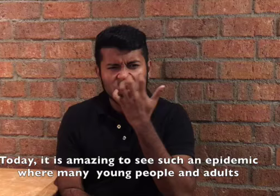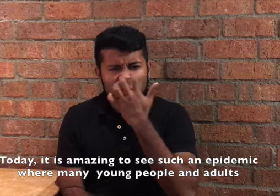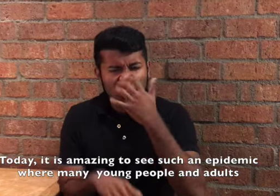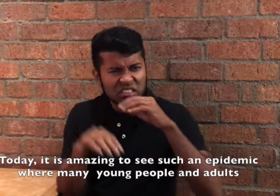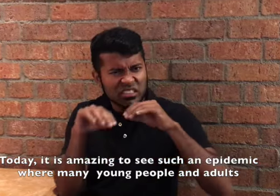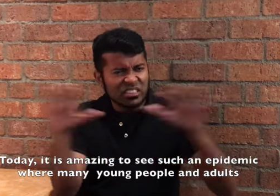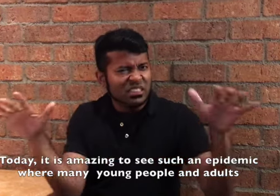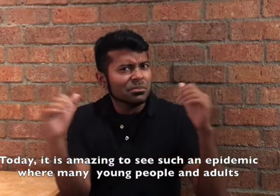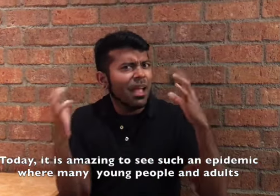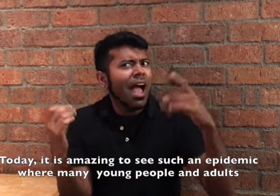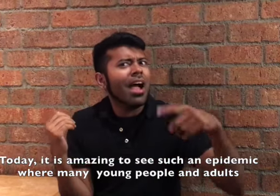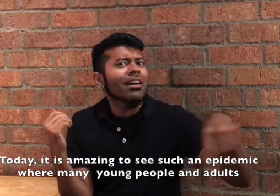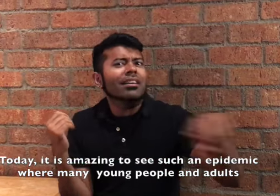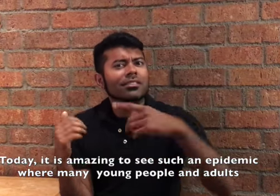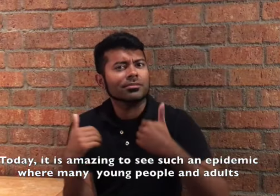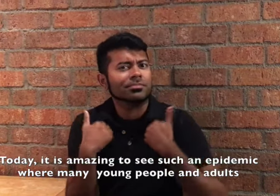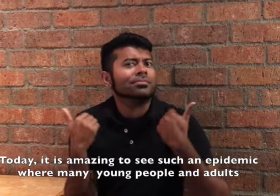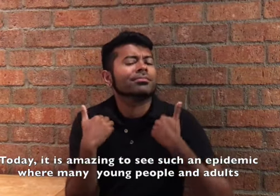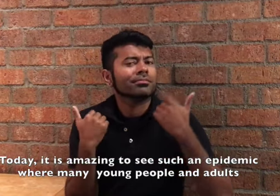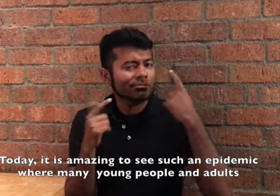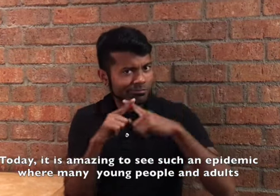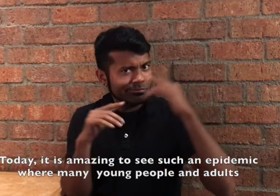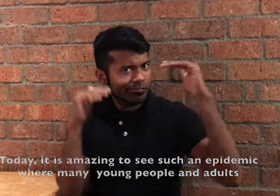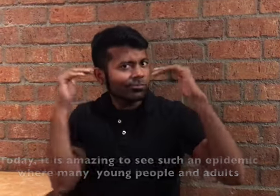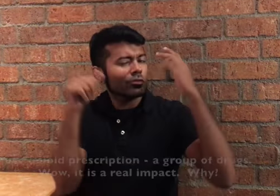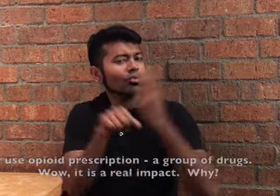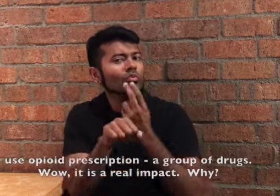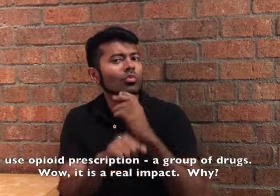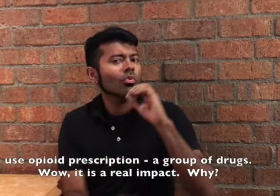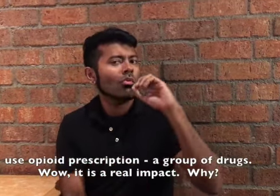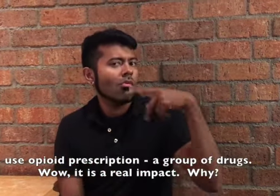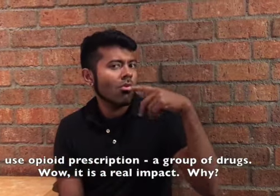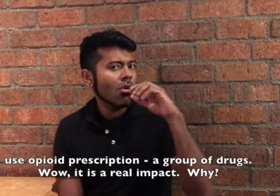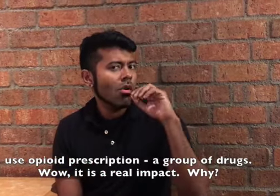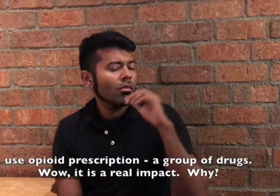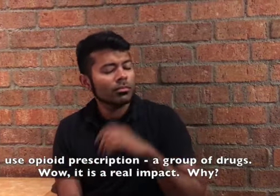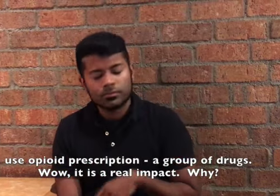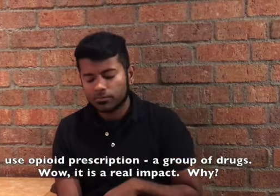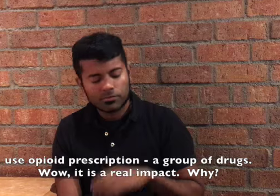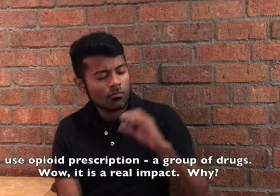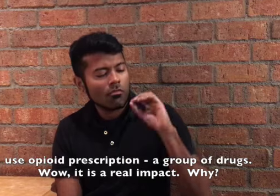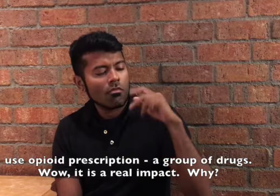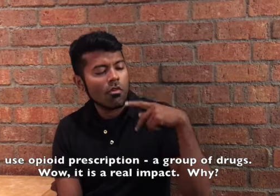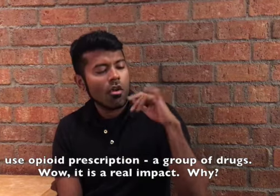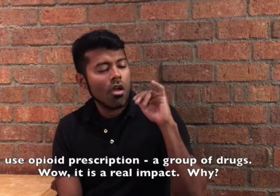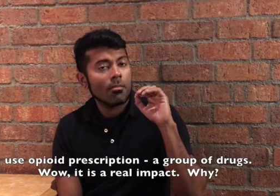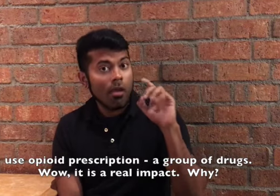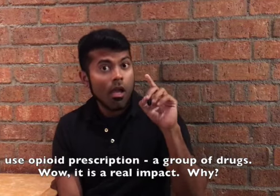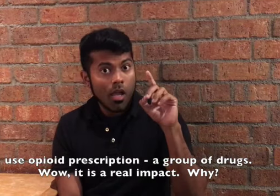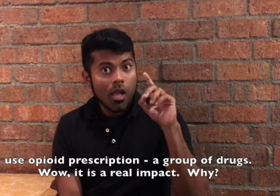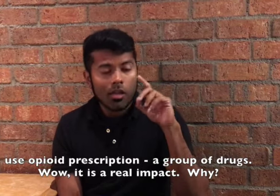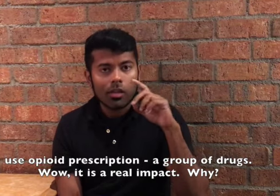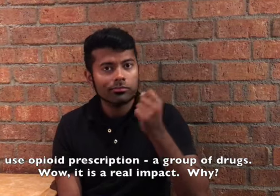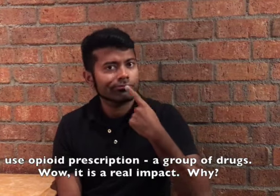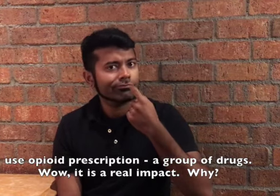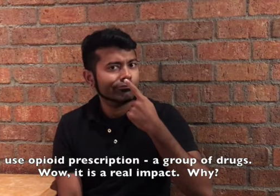Today, it's amazing to see such an epidemic where many young people use opioid prescriptions. A group of drugs,